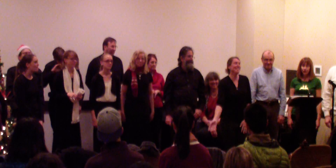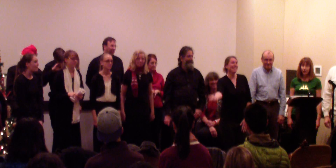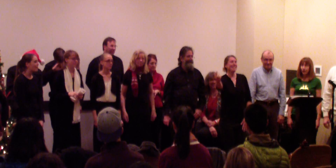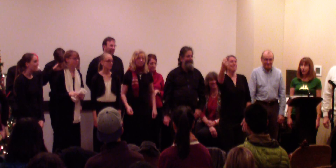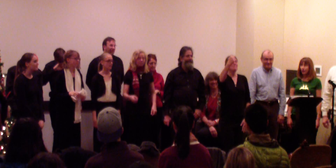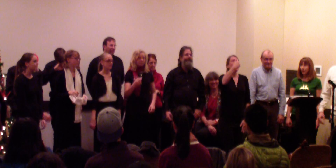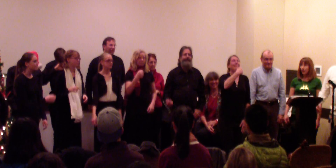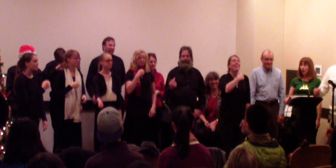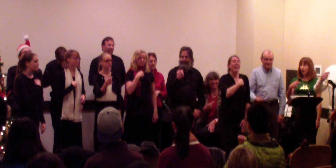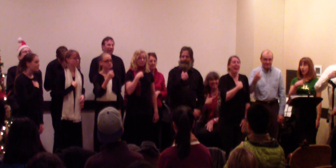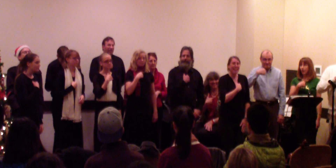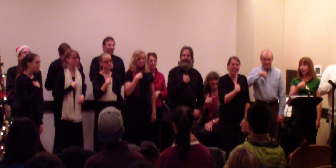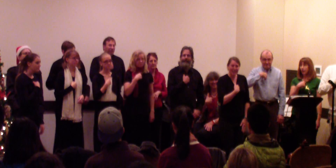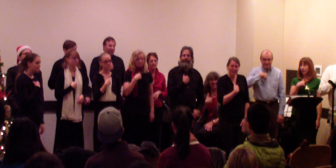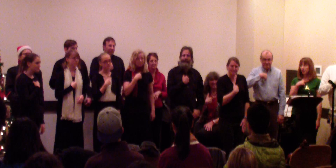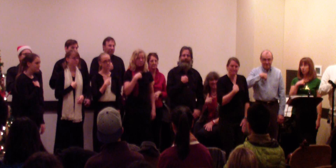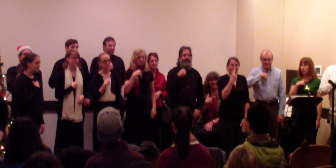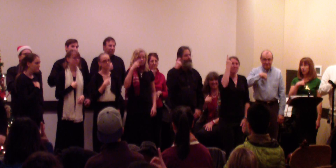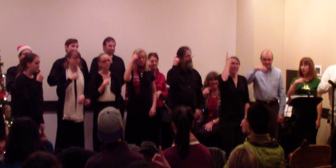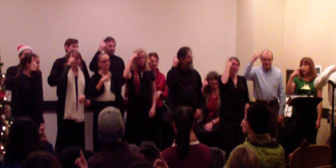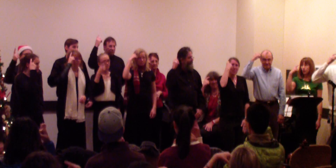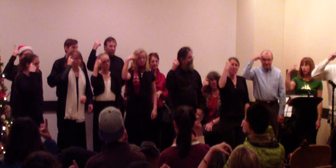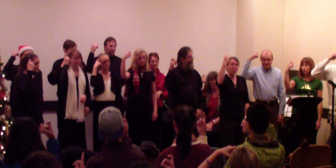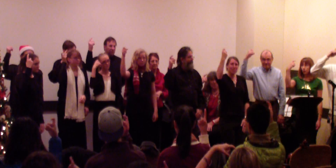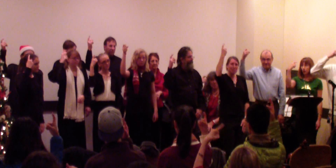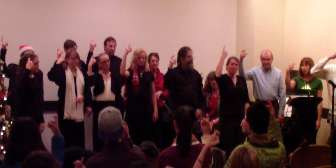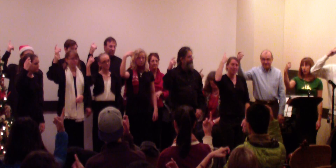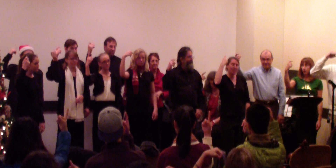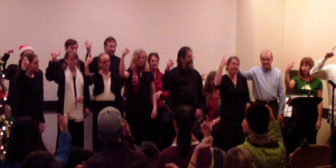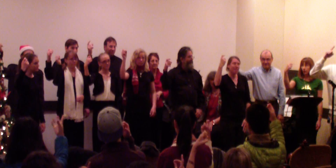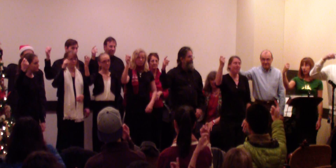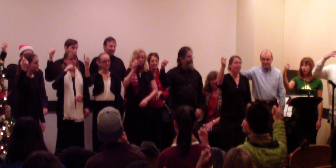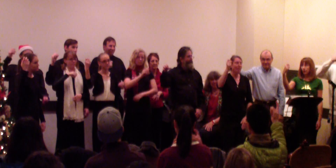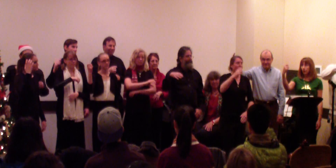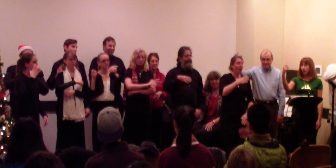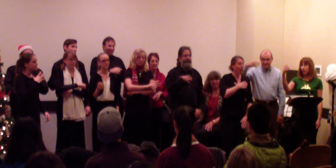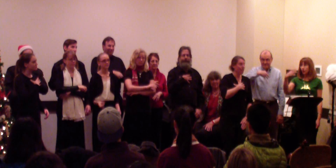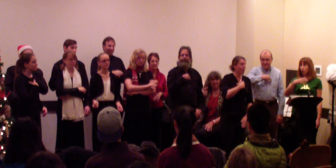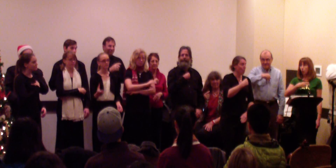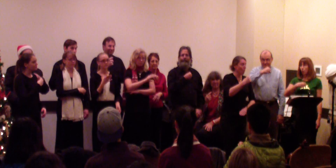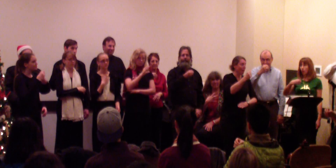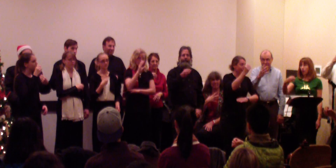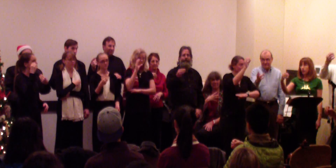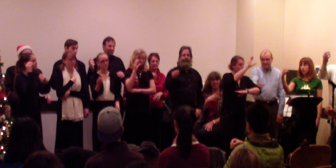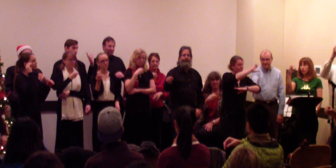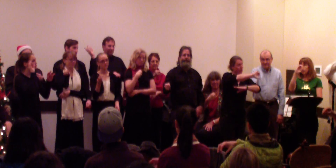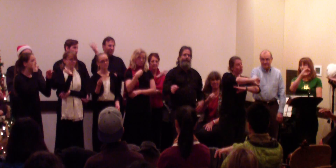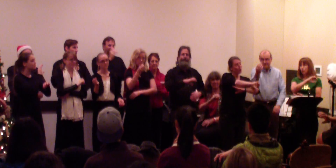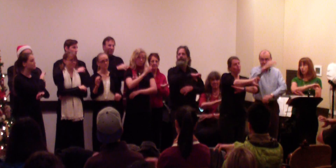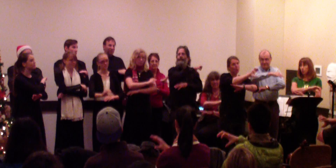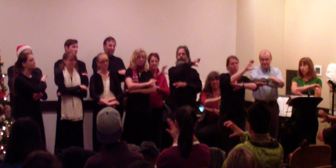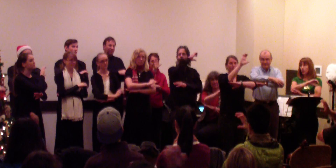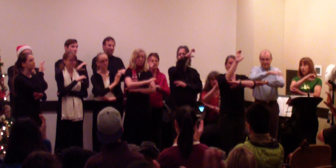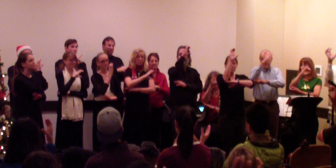beginning, I'm dreaming of a white